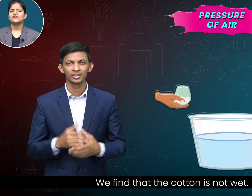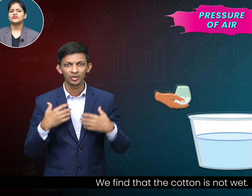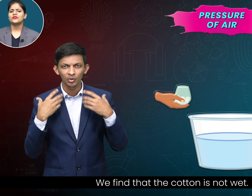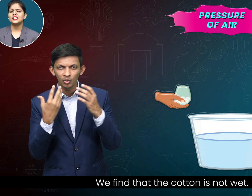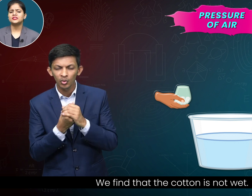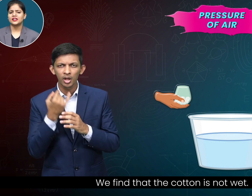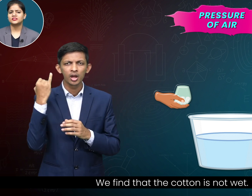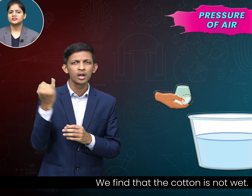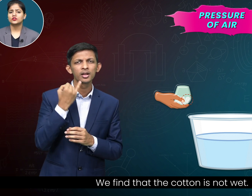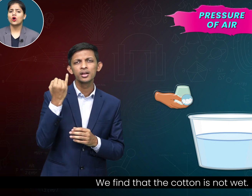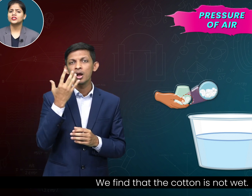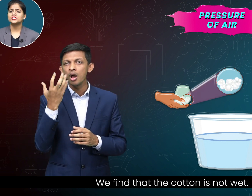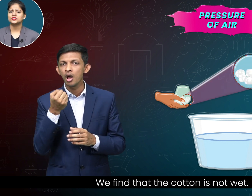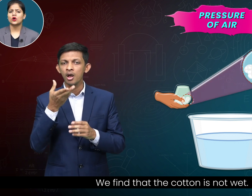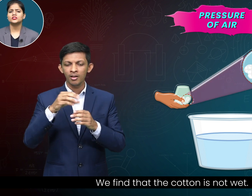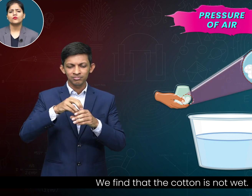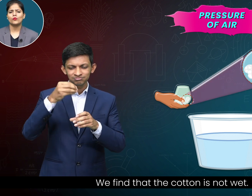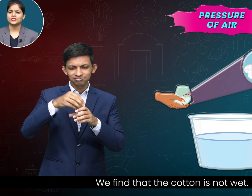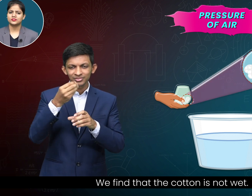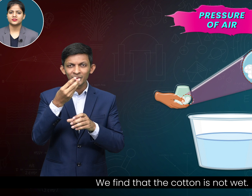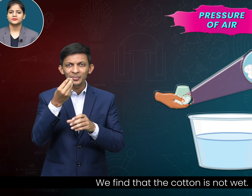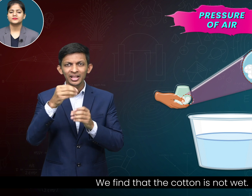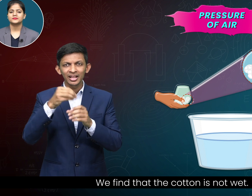We find that the cotton is not wet.